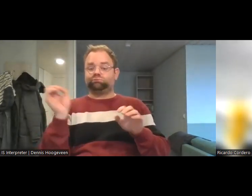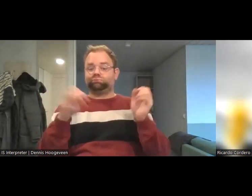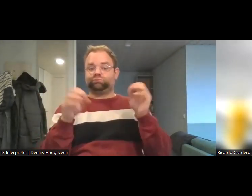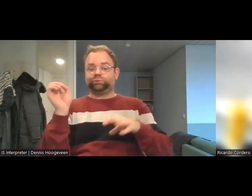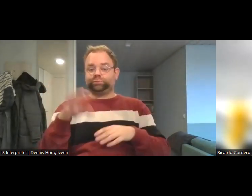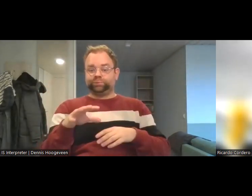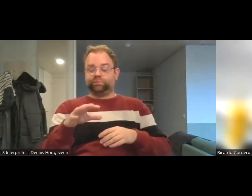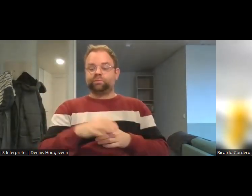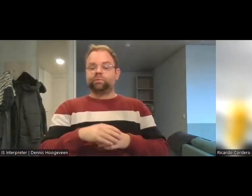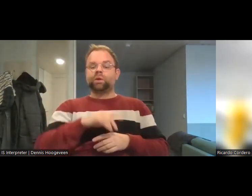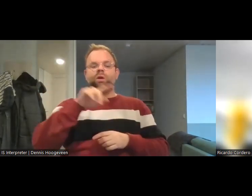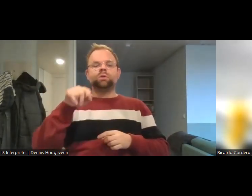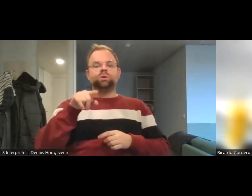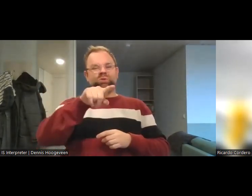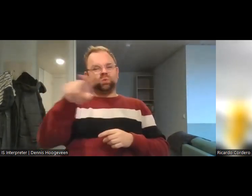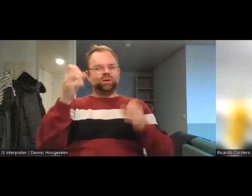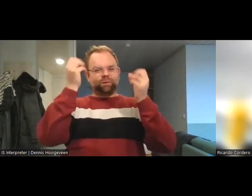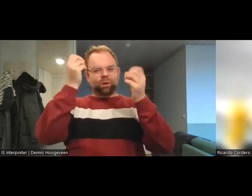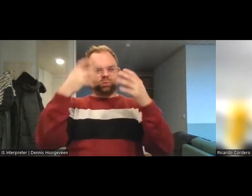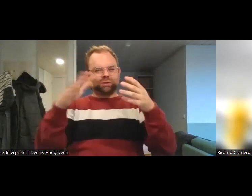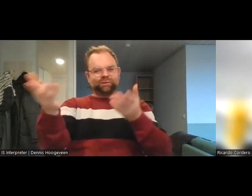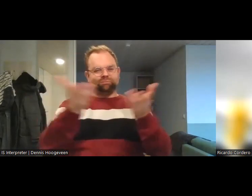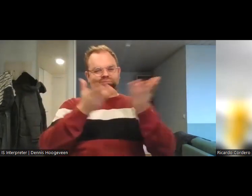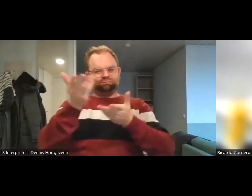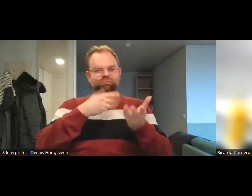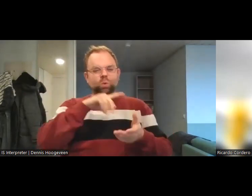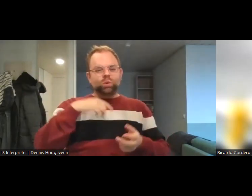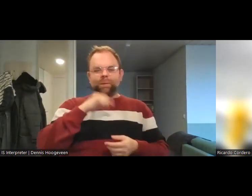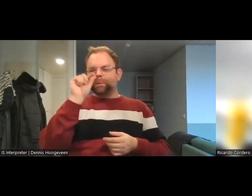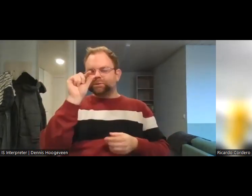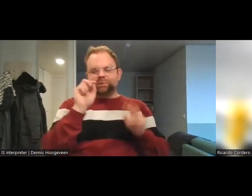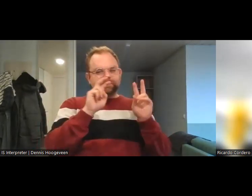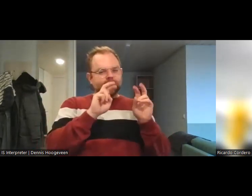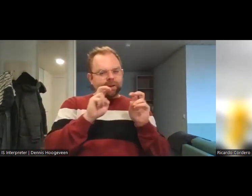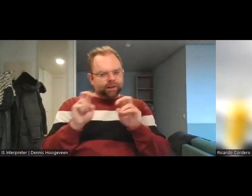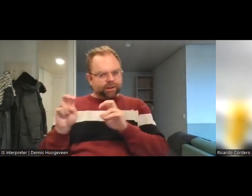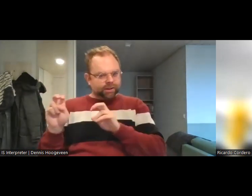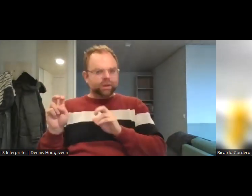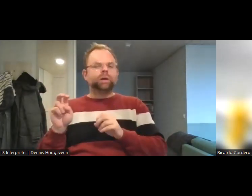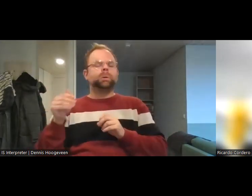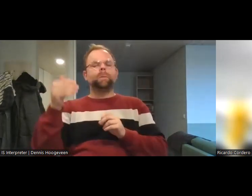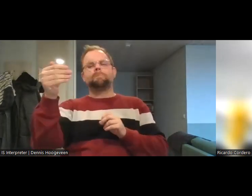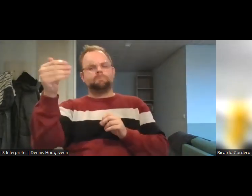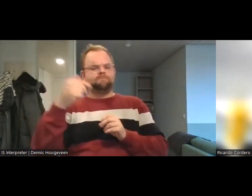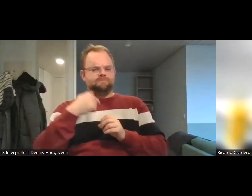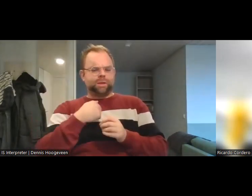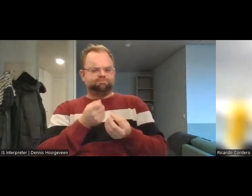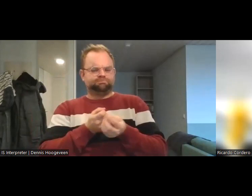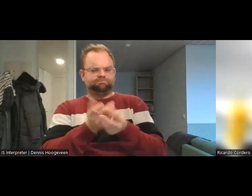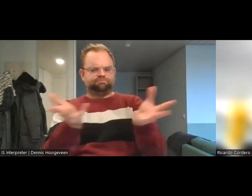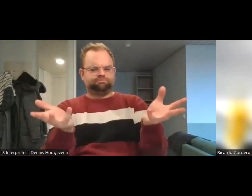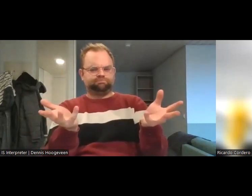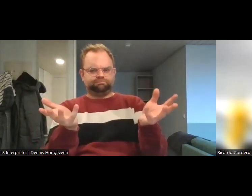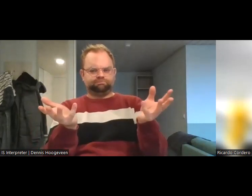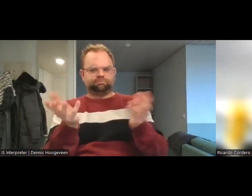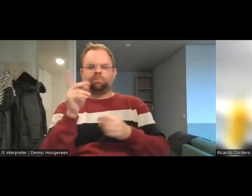and then give you an opportunity to influence the discussion. We've been